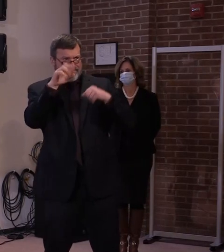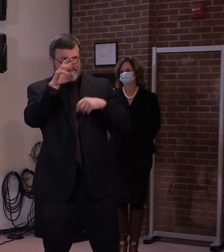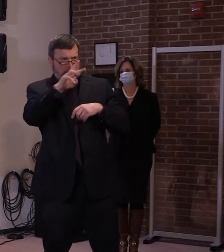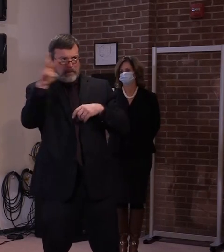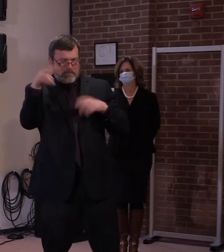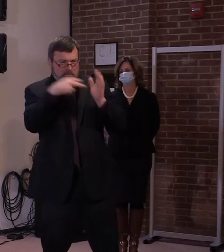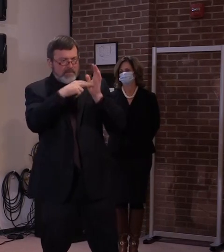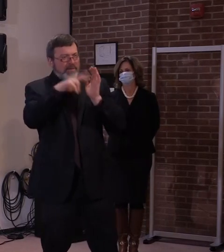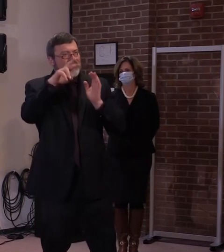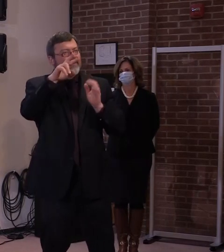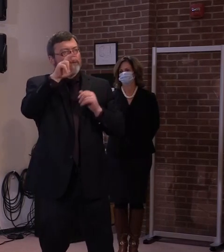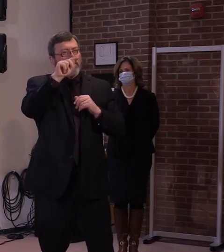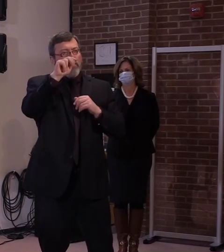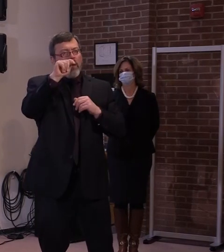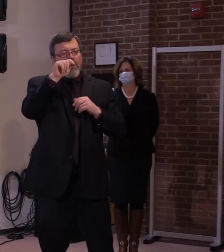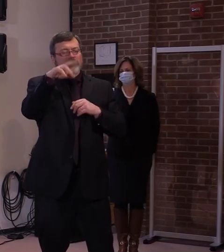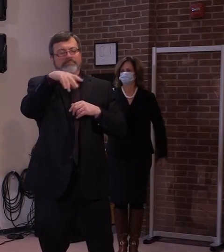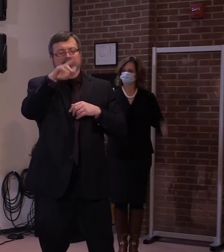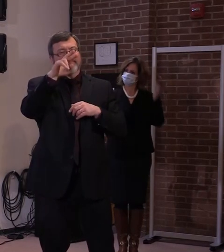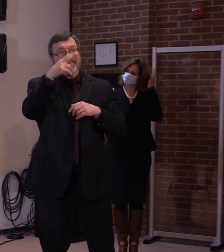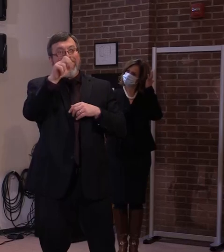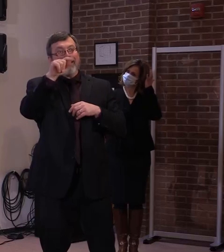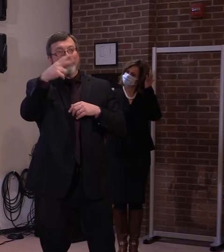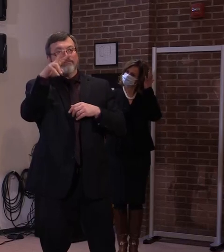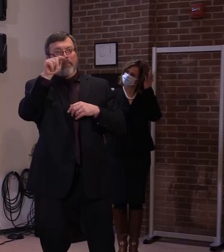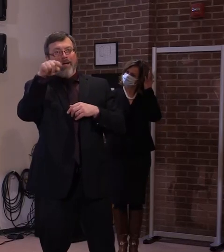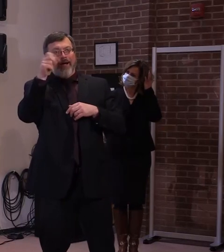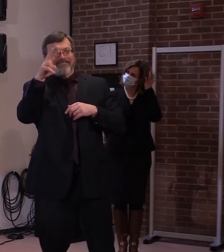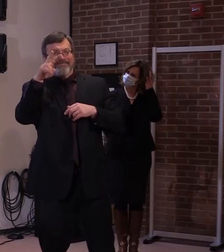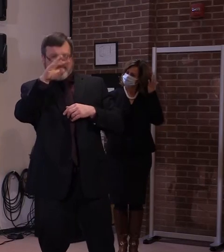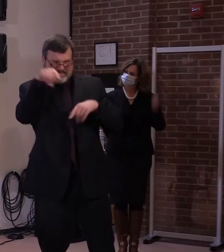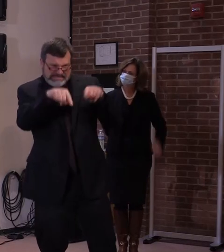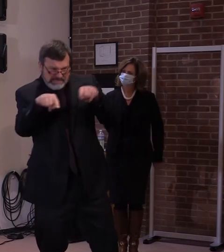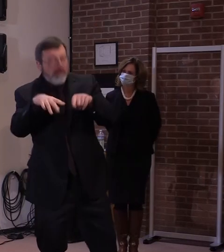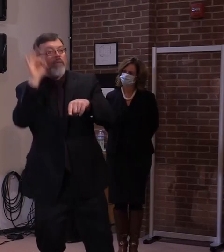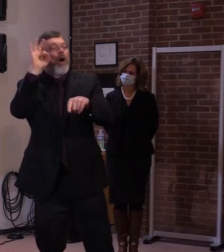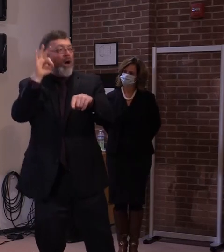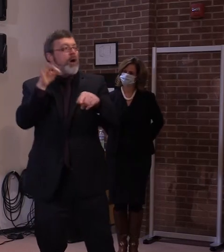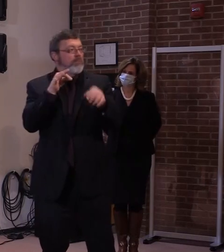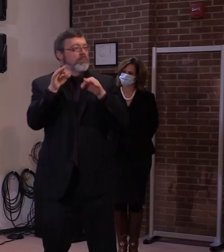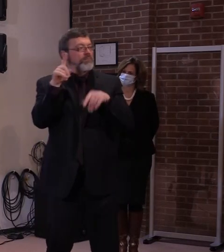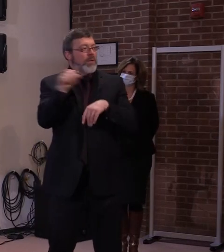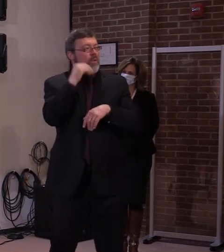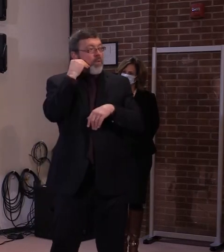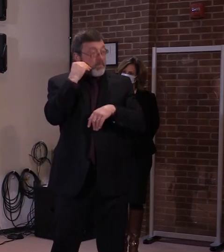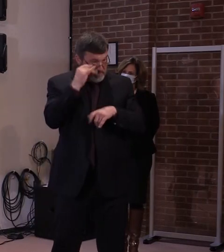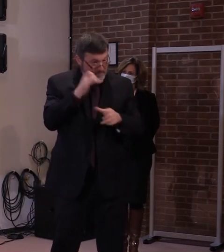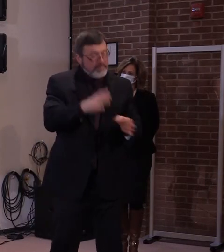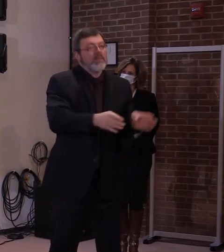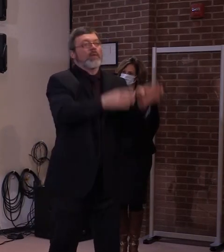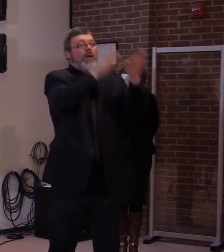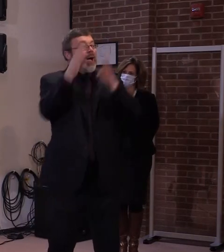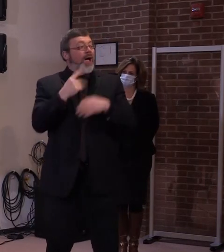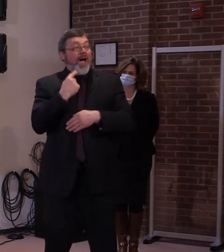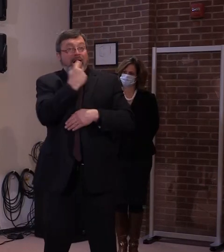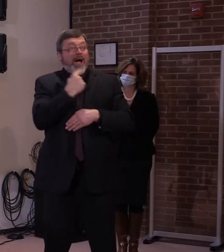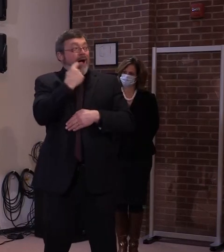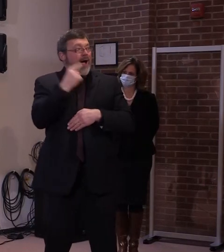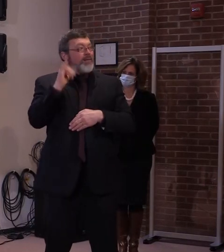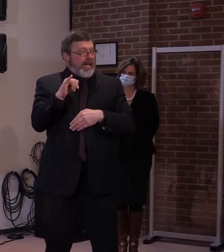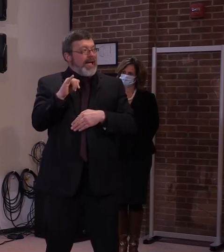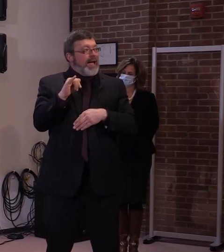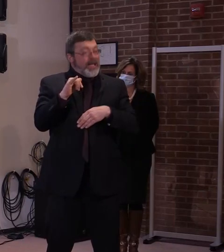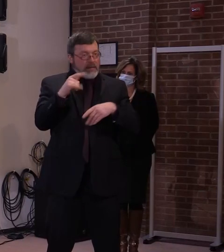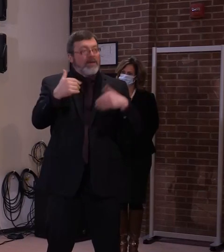these tests. There will also be antigen tests available for walk-ins. Those are rapid results tests